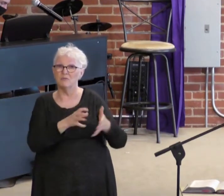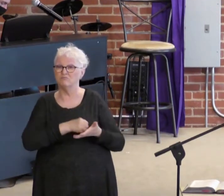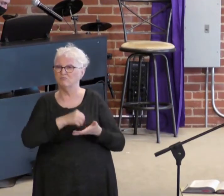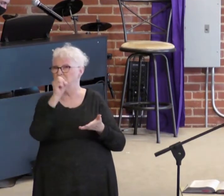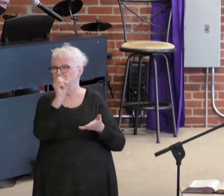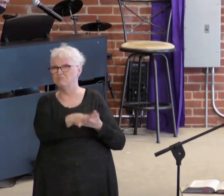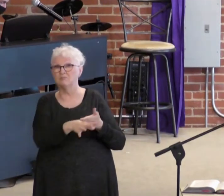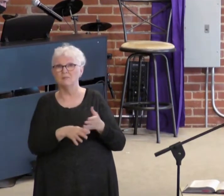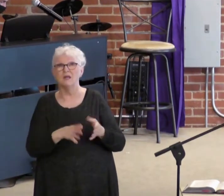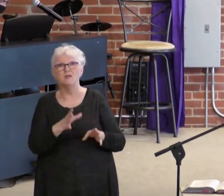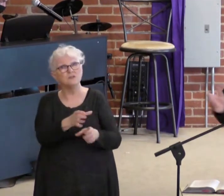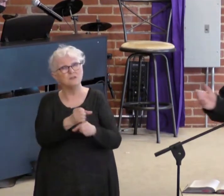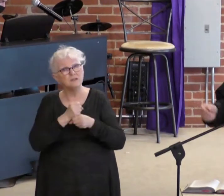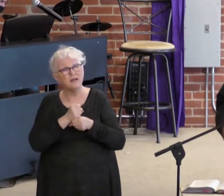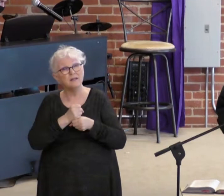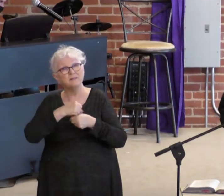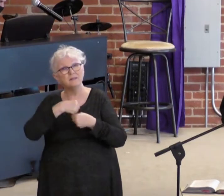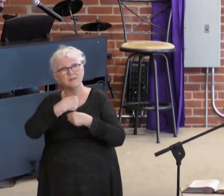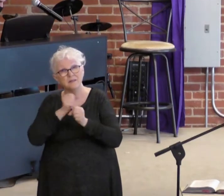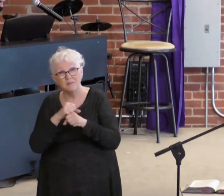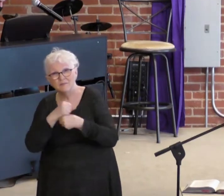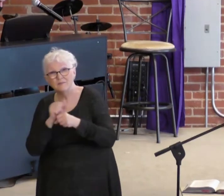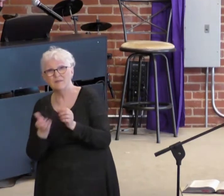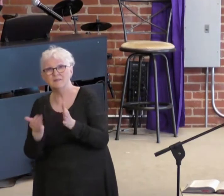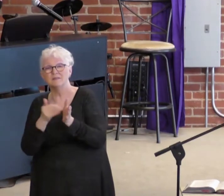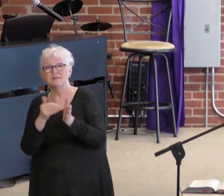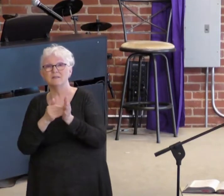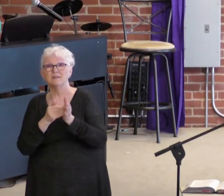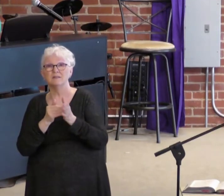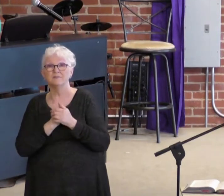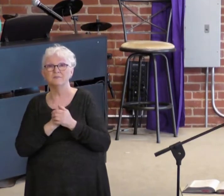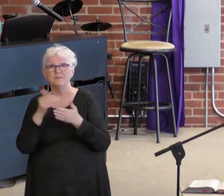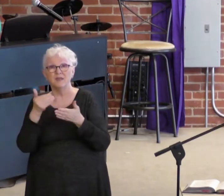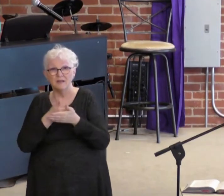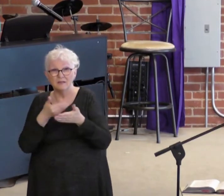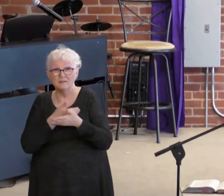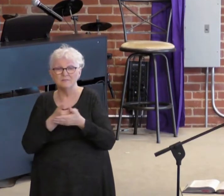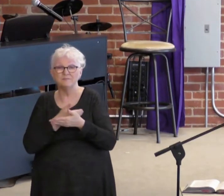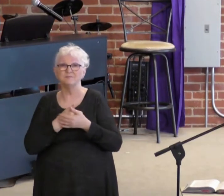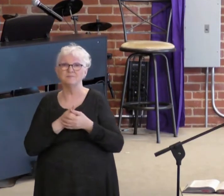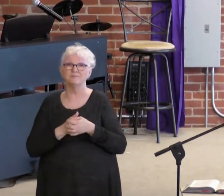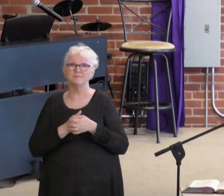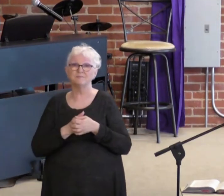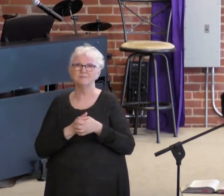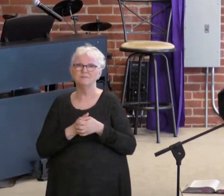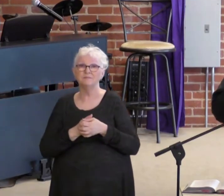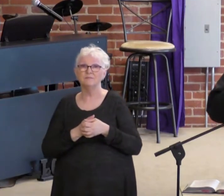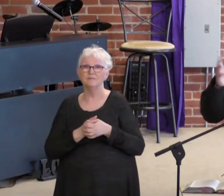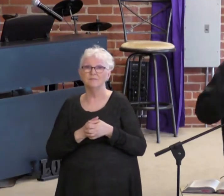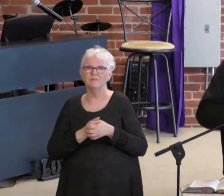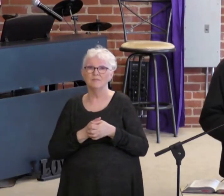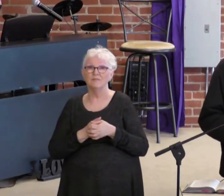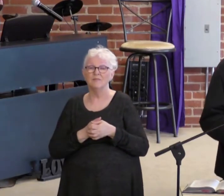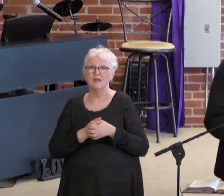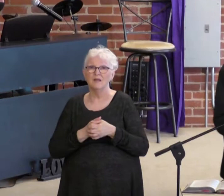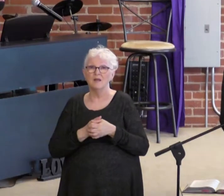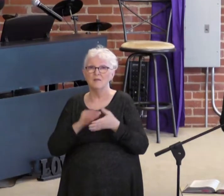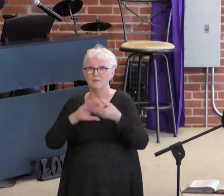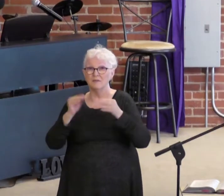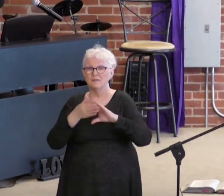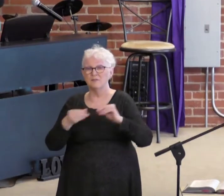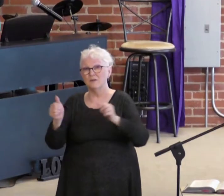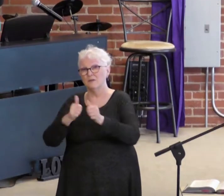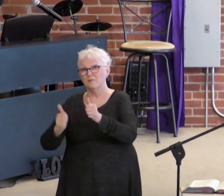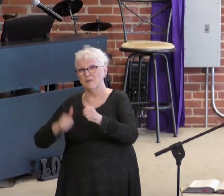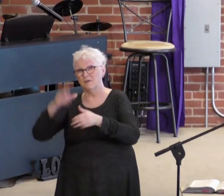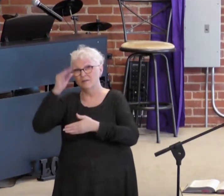it and restores it to his image. But this is the story of the prodigal son, and I'm not going to read all the verses. You